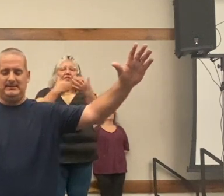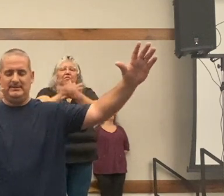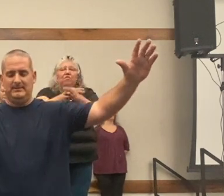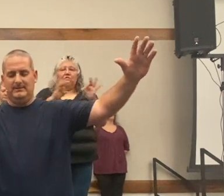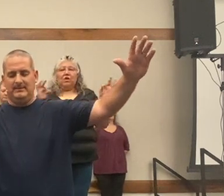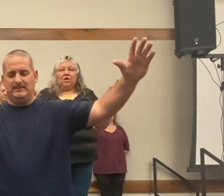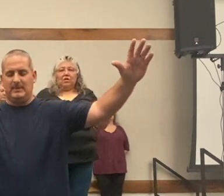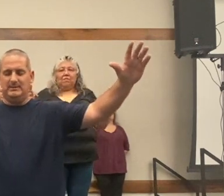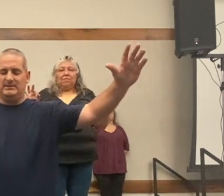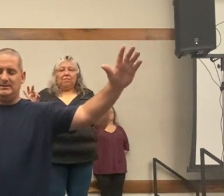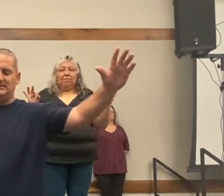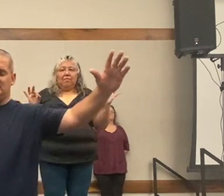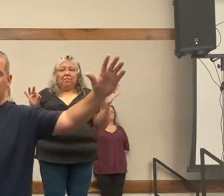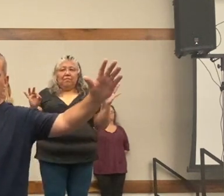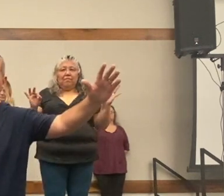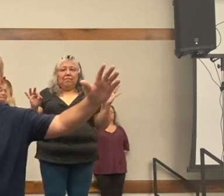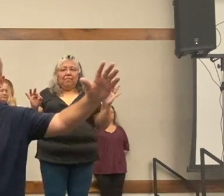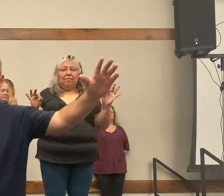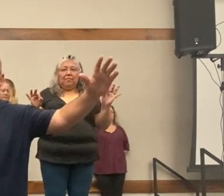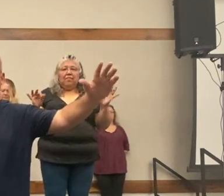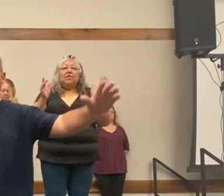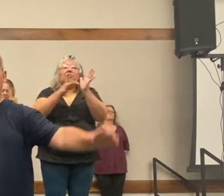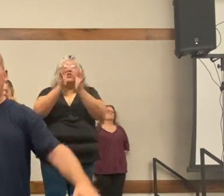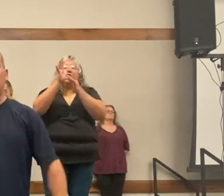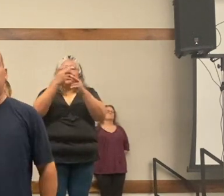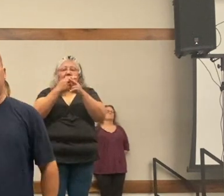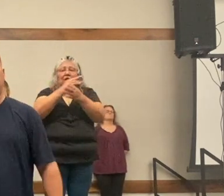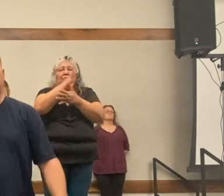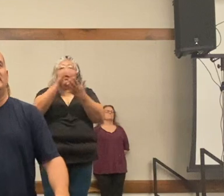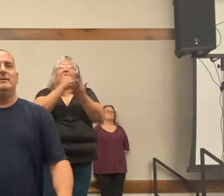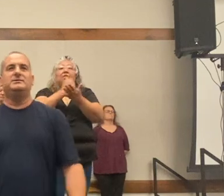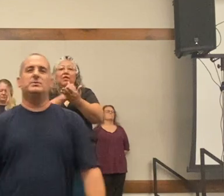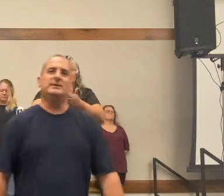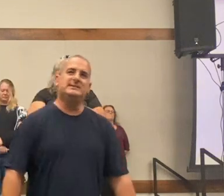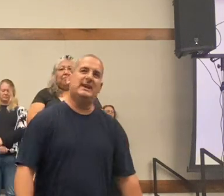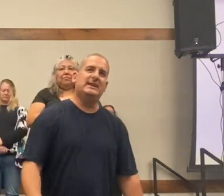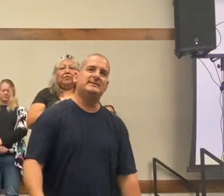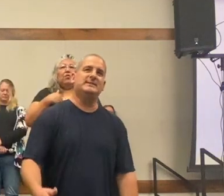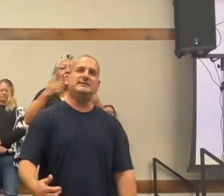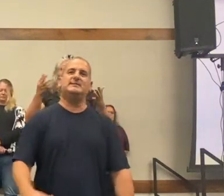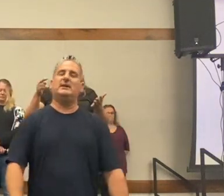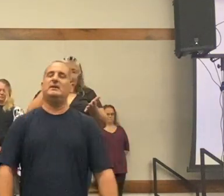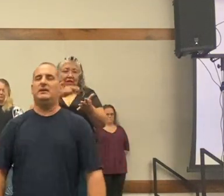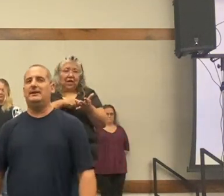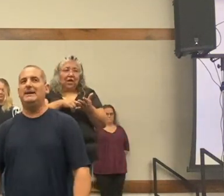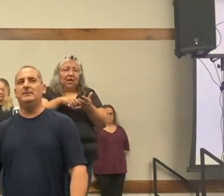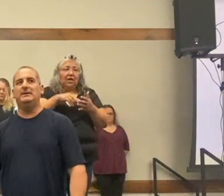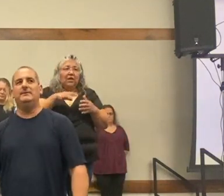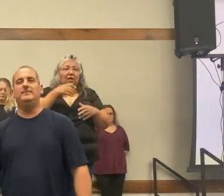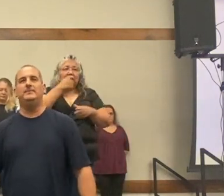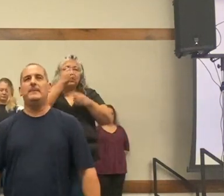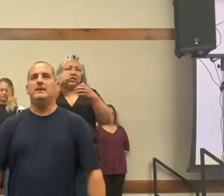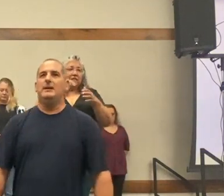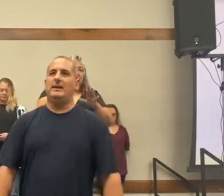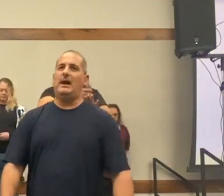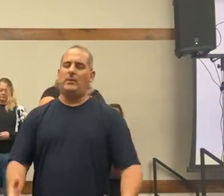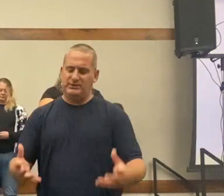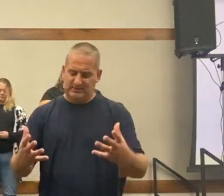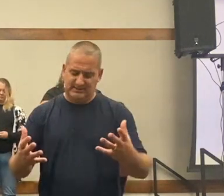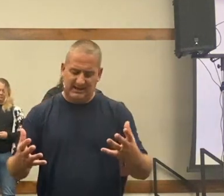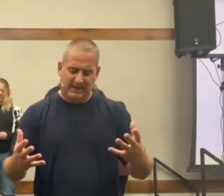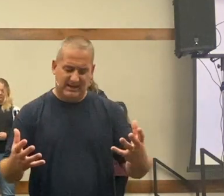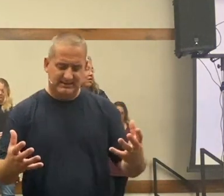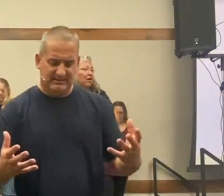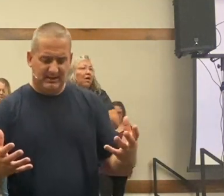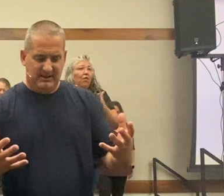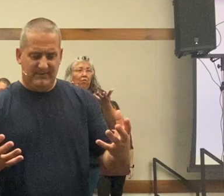it. In Jesus' name. Amen. So we're going to stand and sing this song called I Believe. And I want